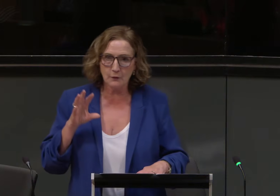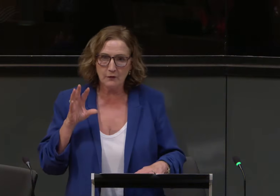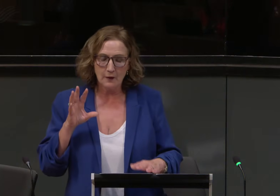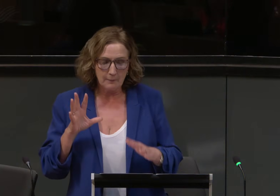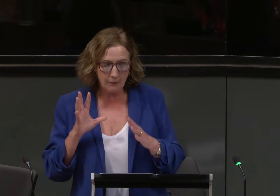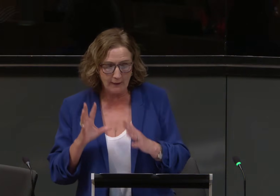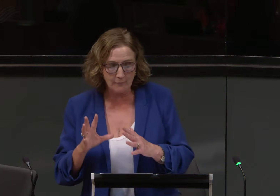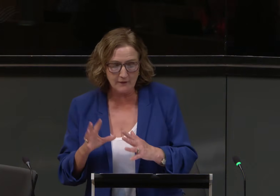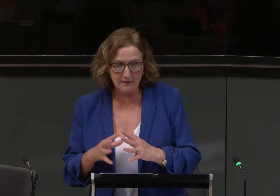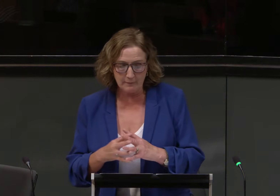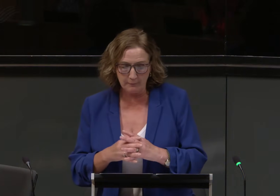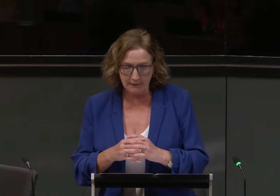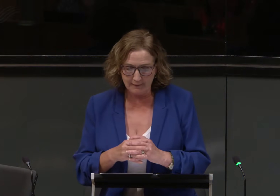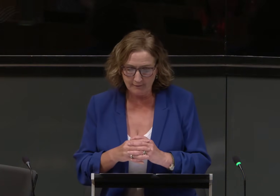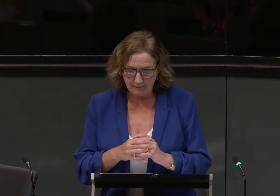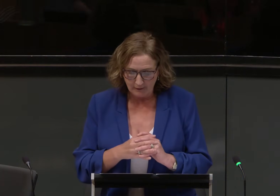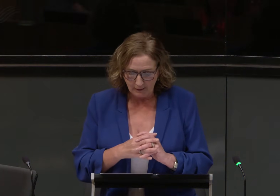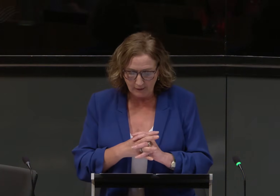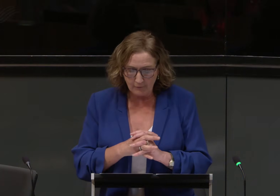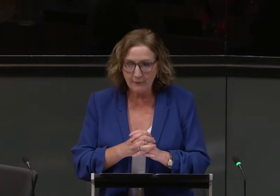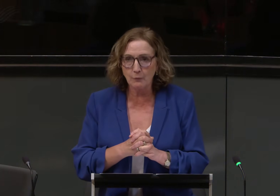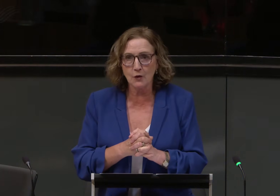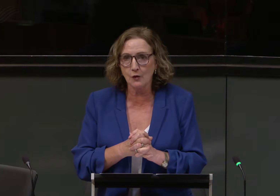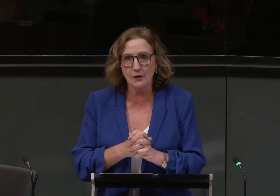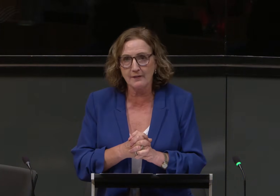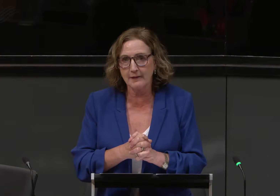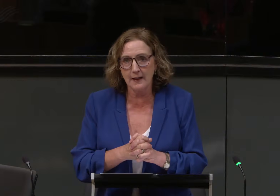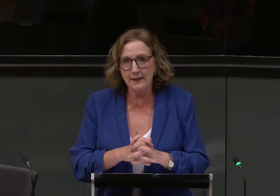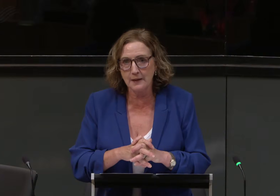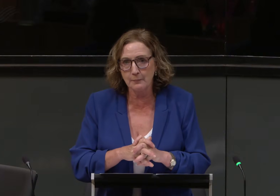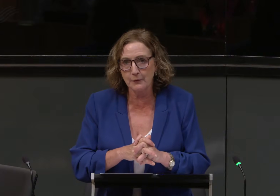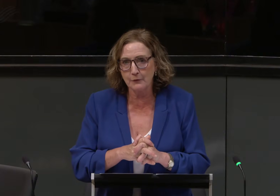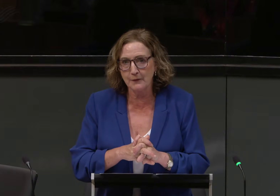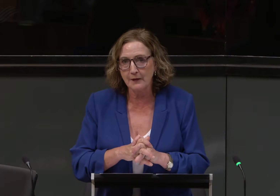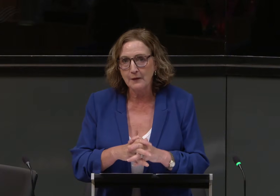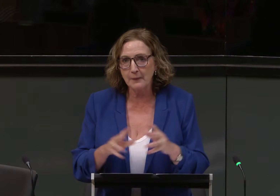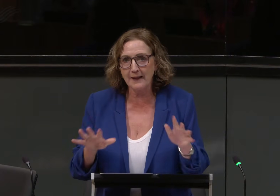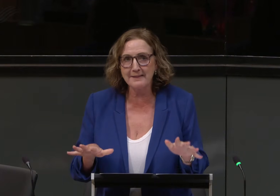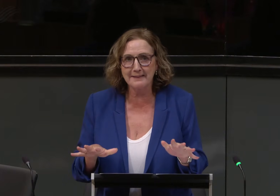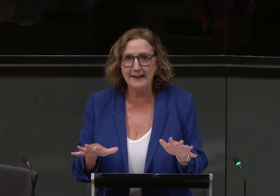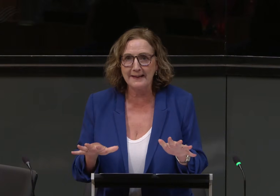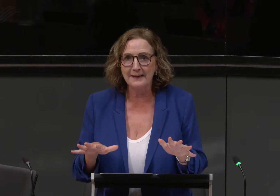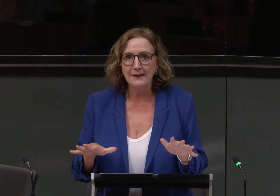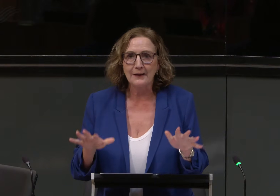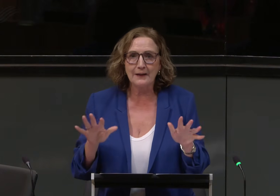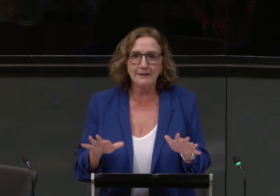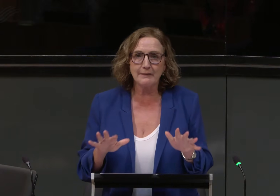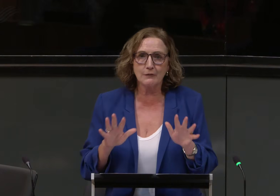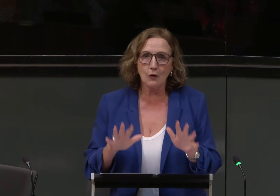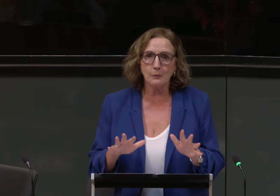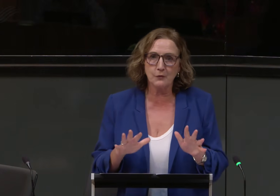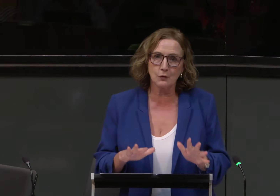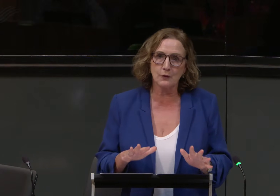put those priorities in place, then we're not going to see any improvements. But I say,